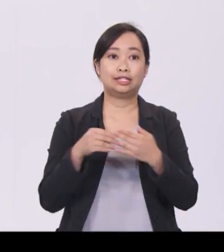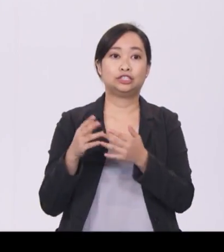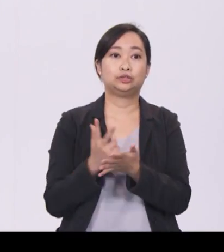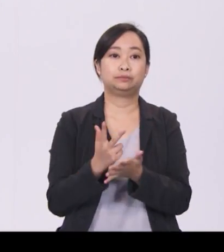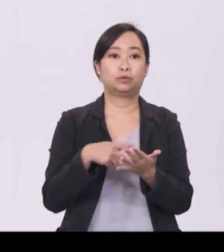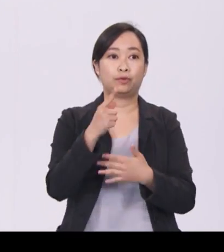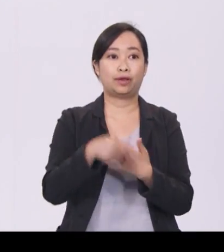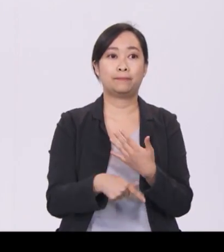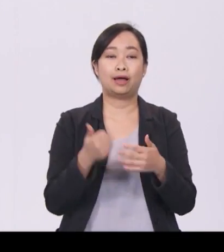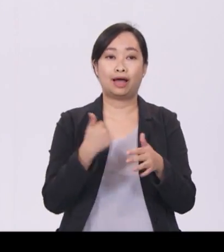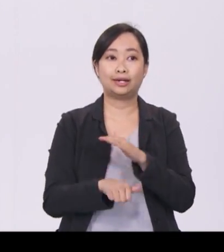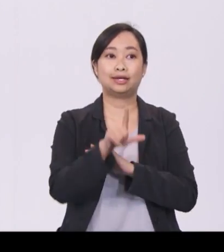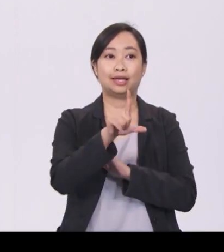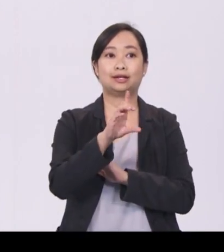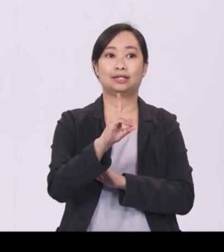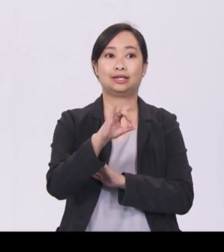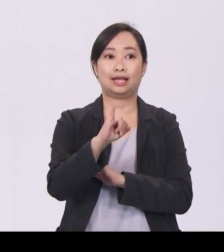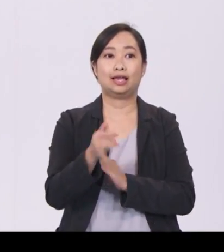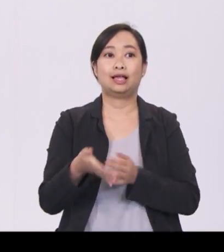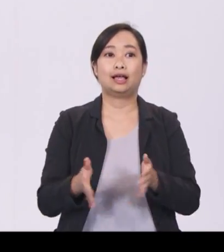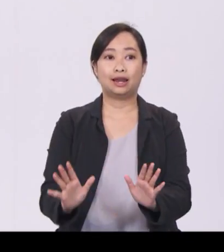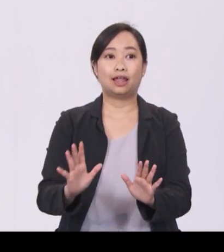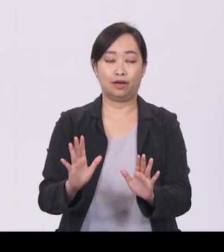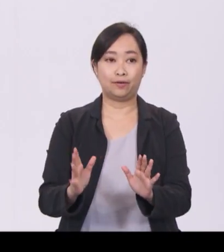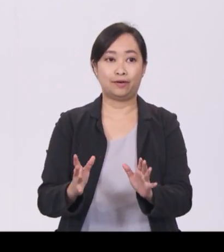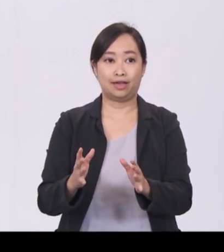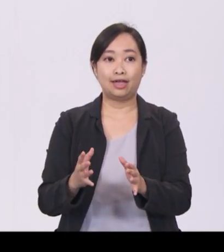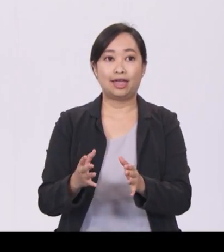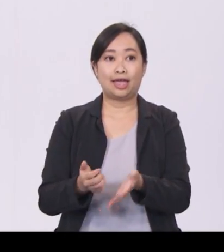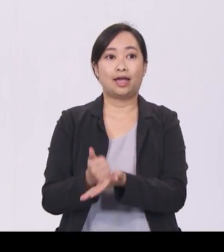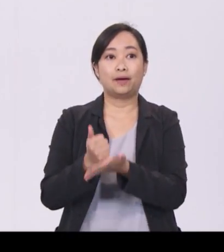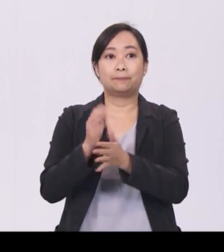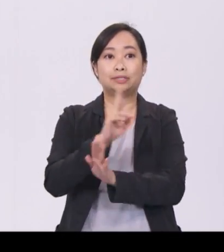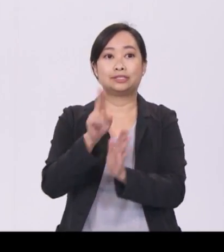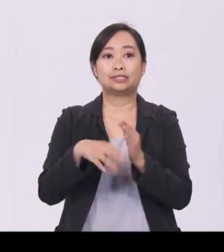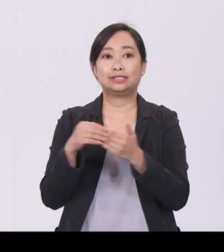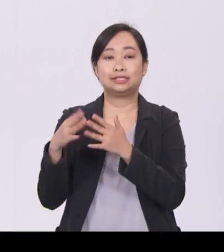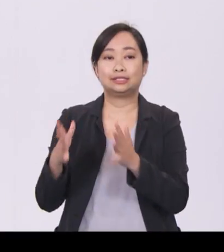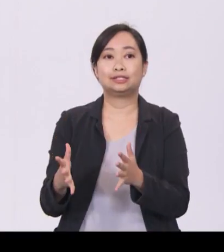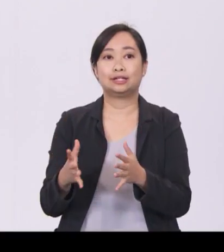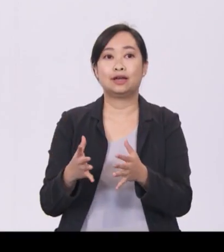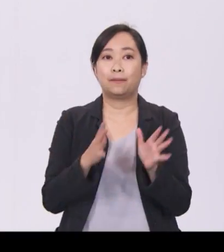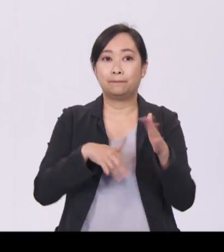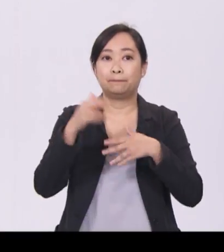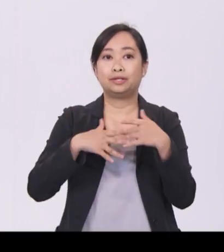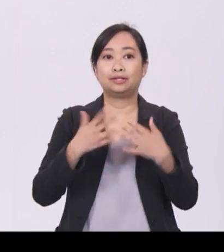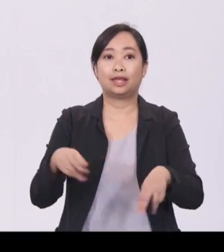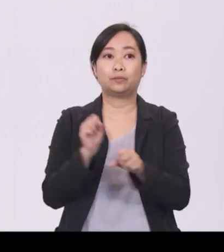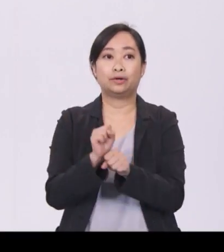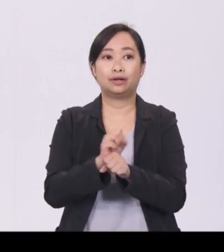and plan business expansions in Southeast Asian markets. I am also happy to hear that SPF and